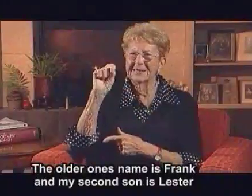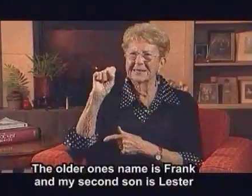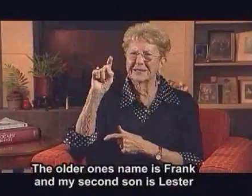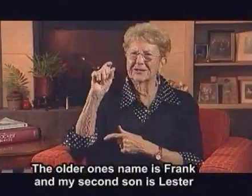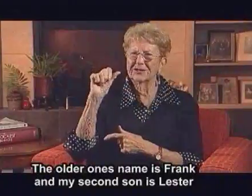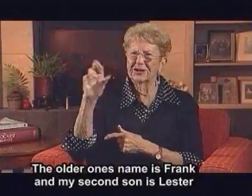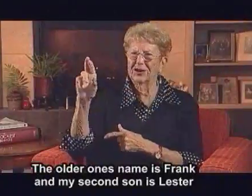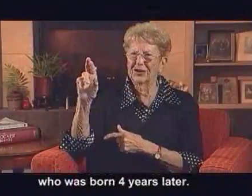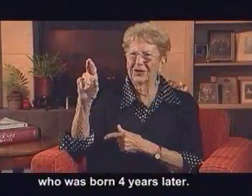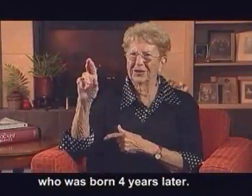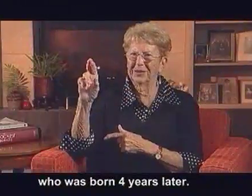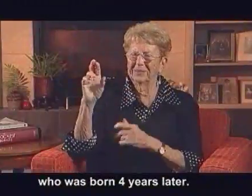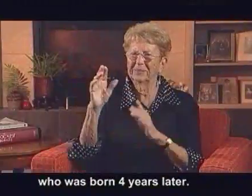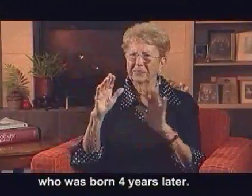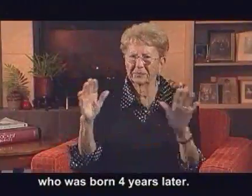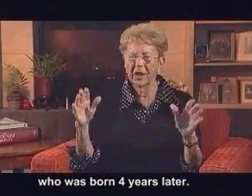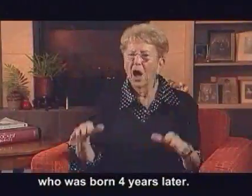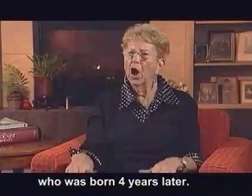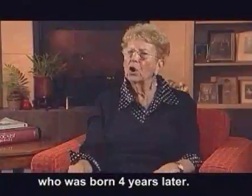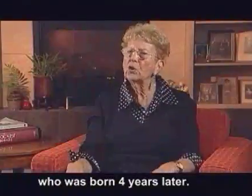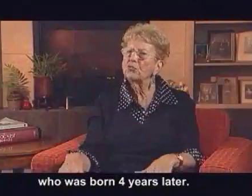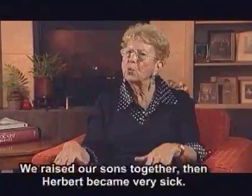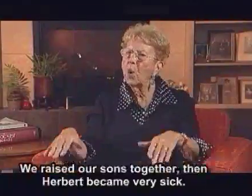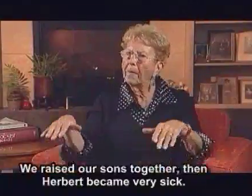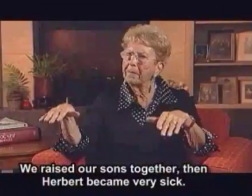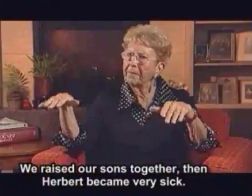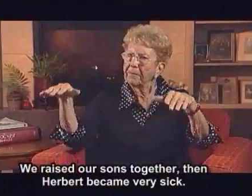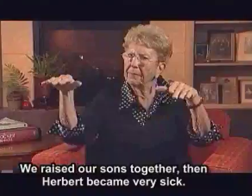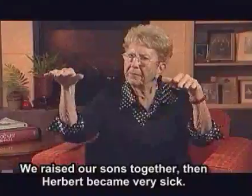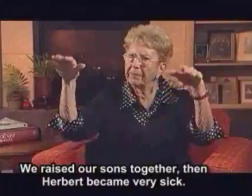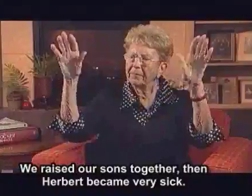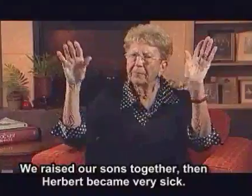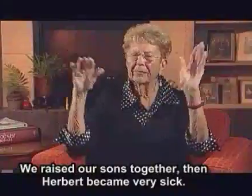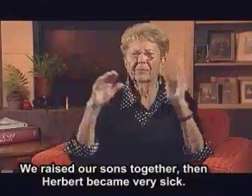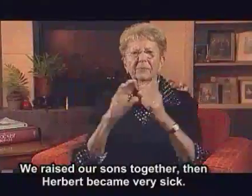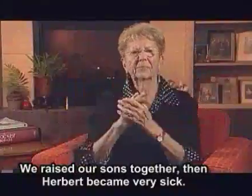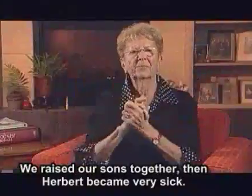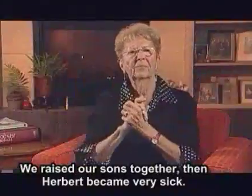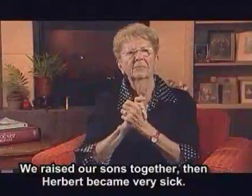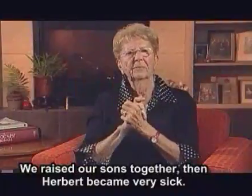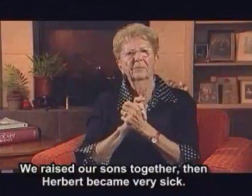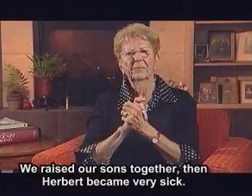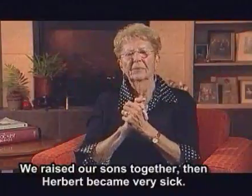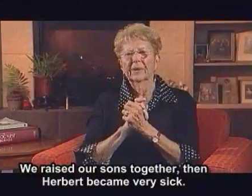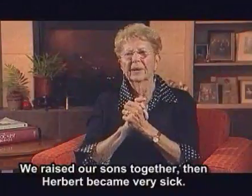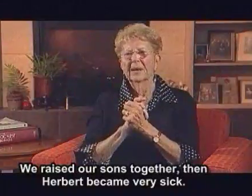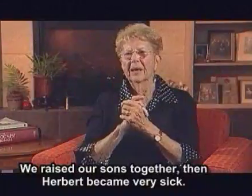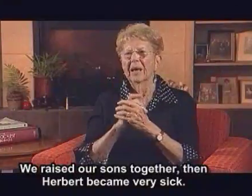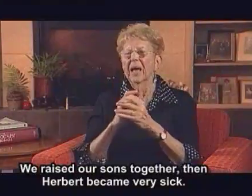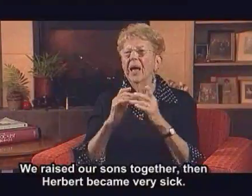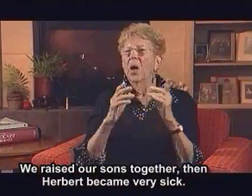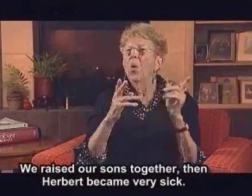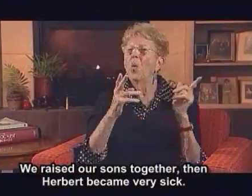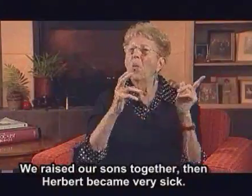is Lester, who was born 4 years later. We raised our sons together,